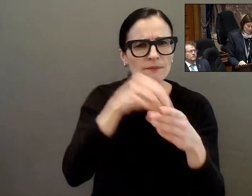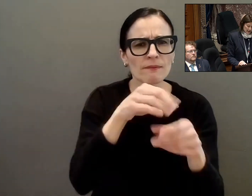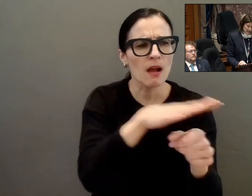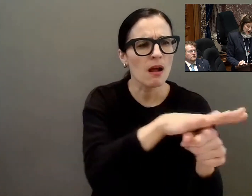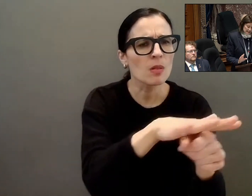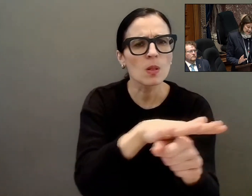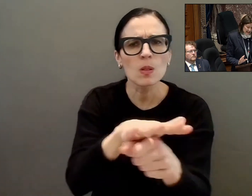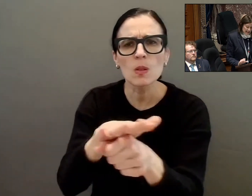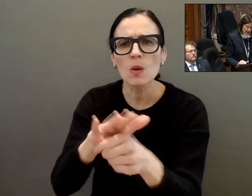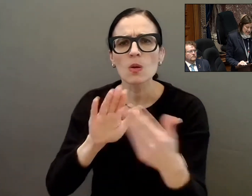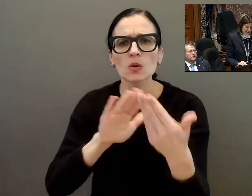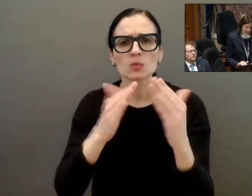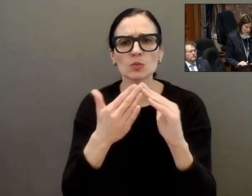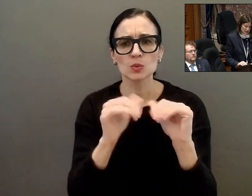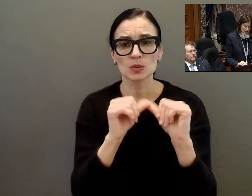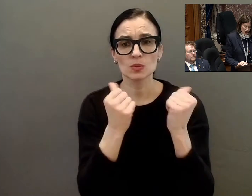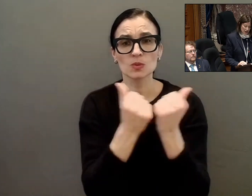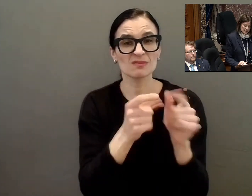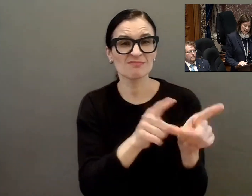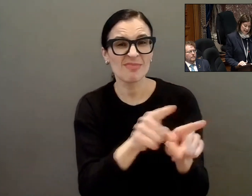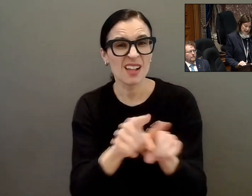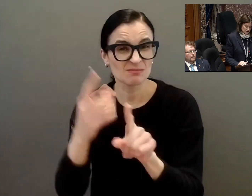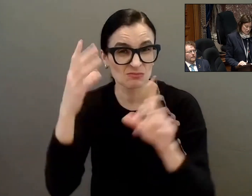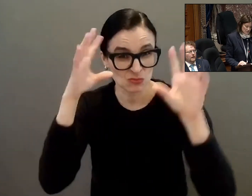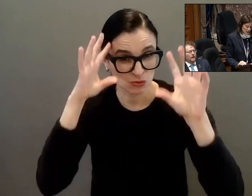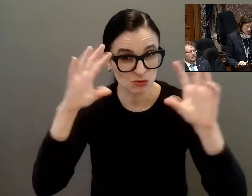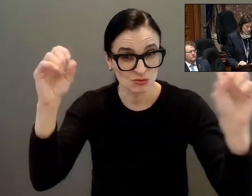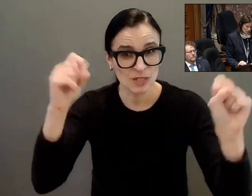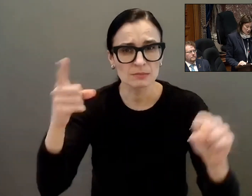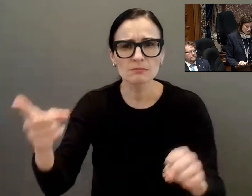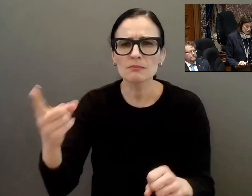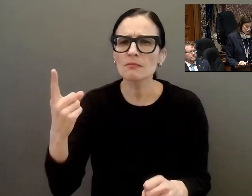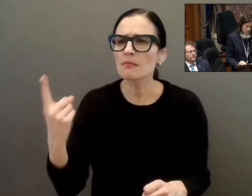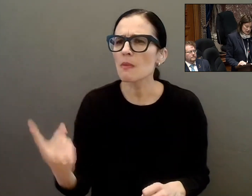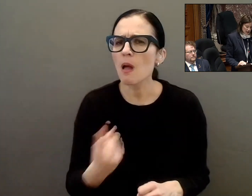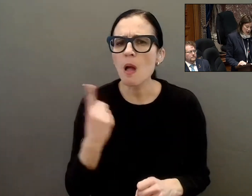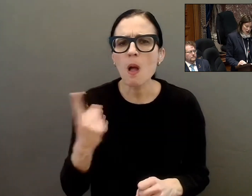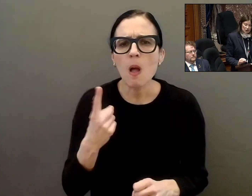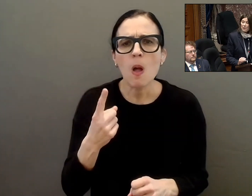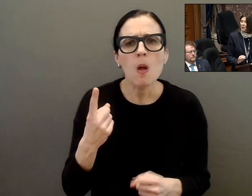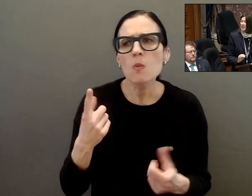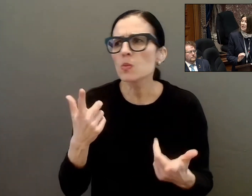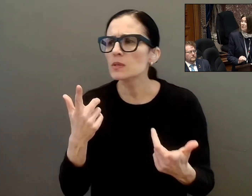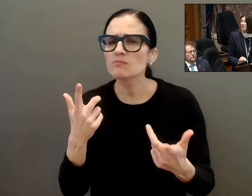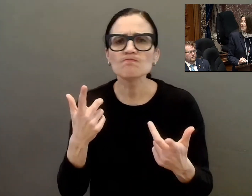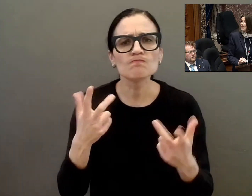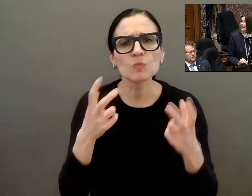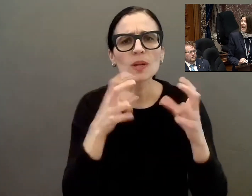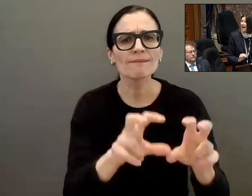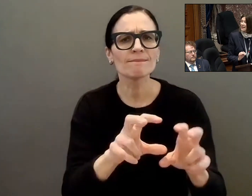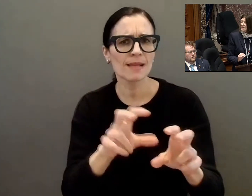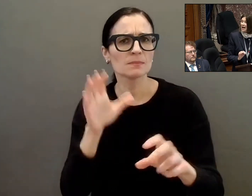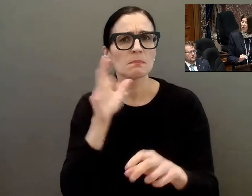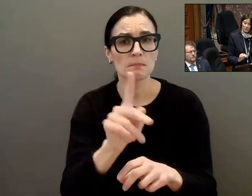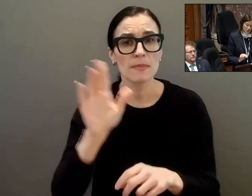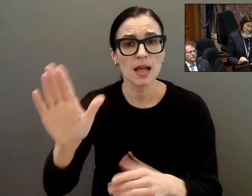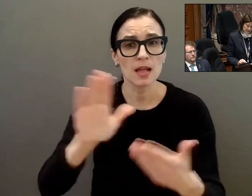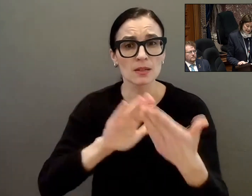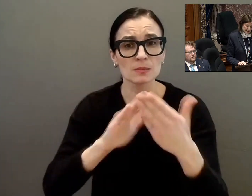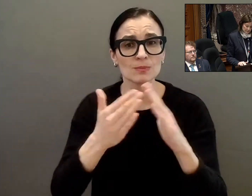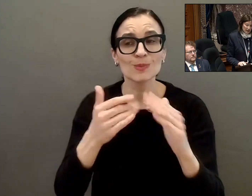home. Today, I celebrate Colin Metcalfe's remarkable contributions to both his community and